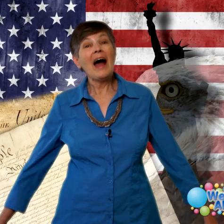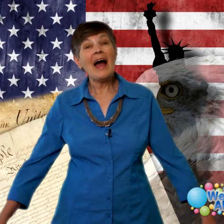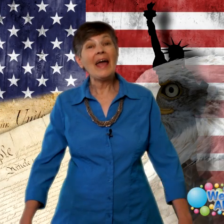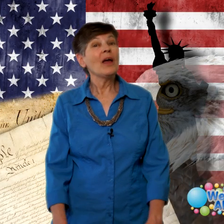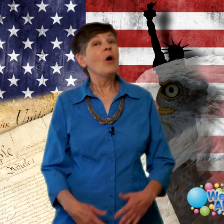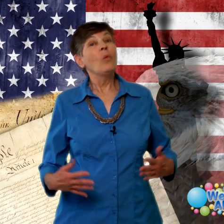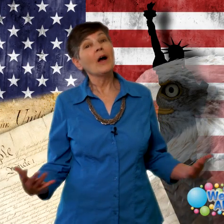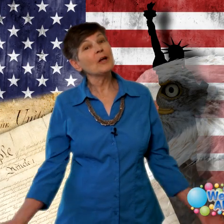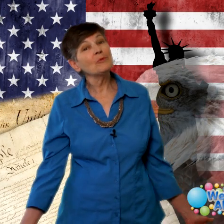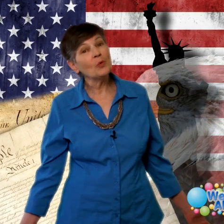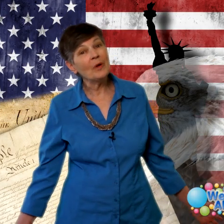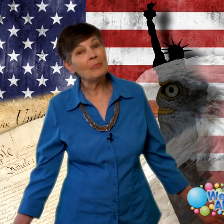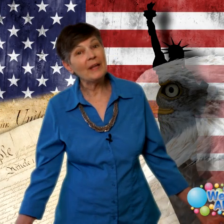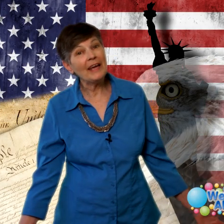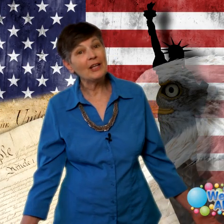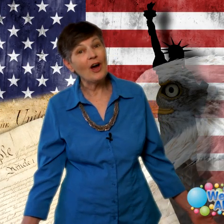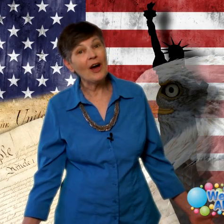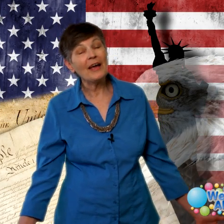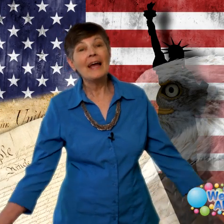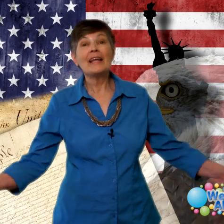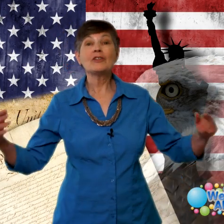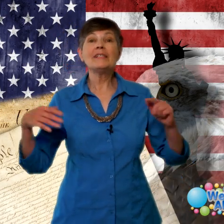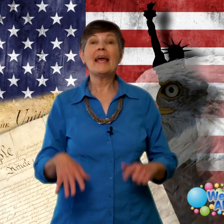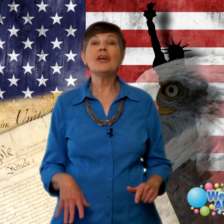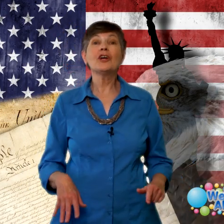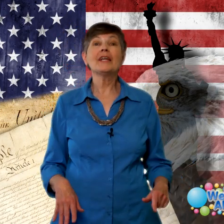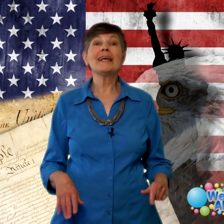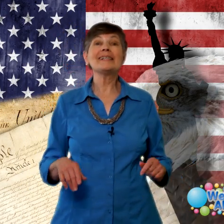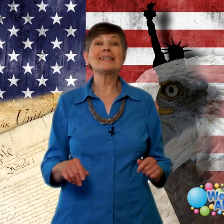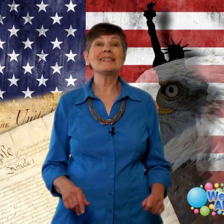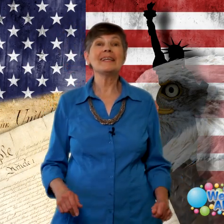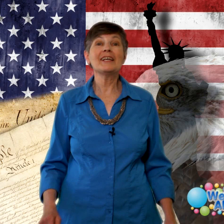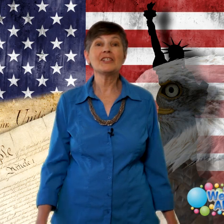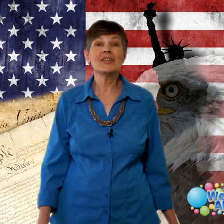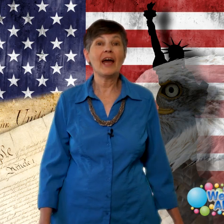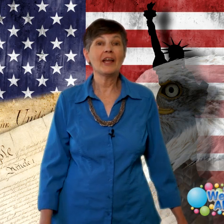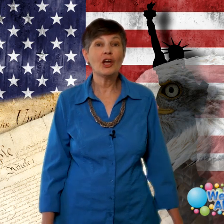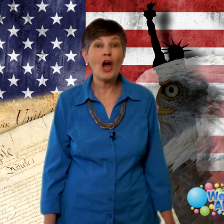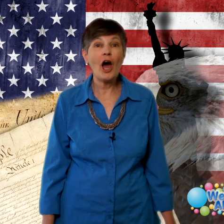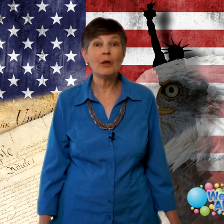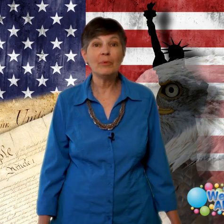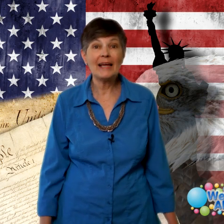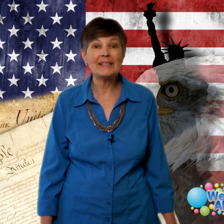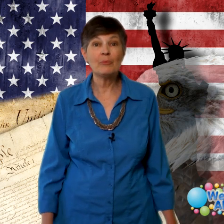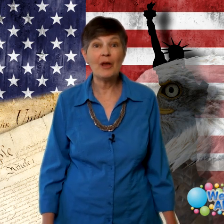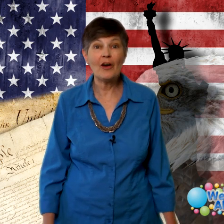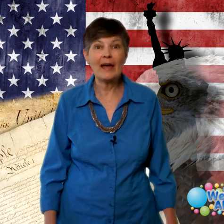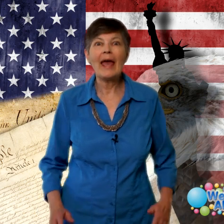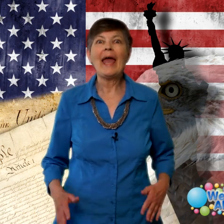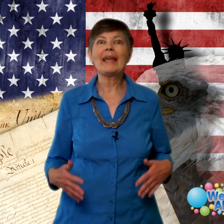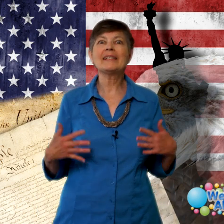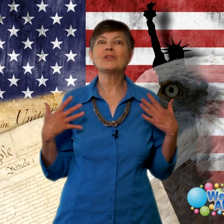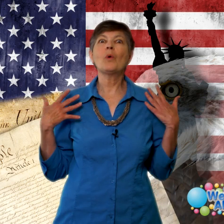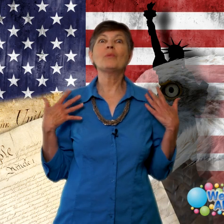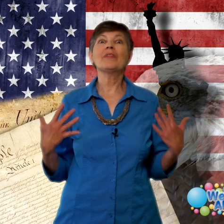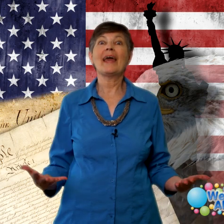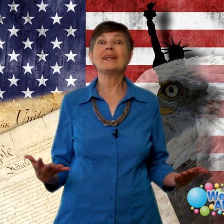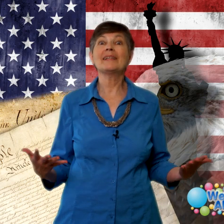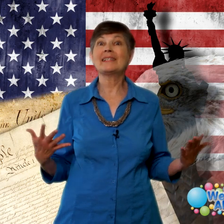Hi, welcome to We Play Along. Now today you're going to get to sing and sign God Bless America, and it's the one with Kate that